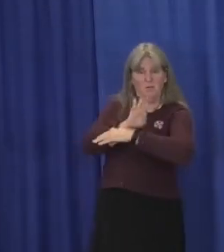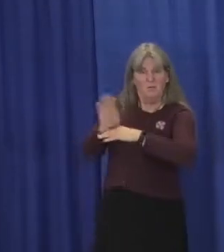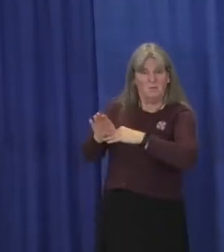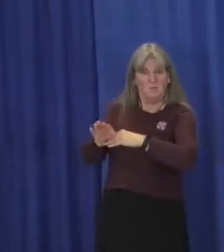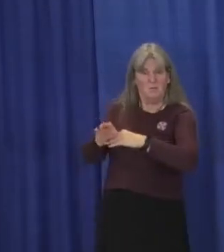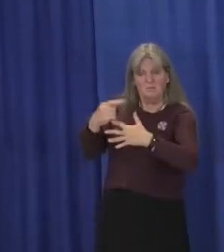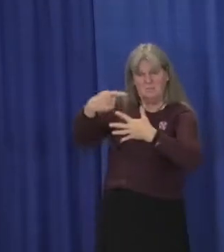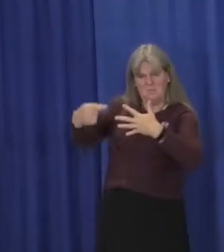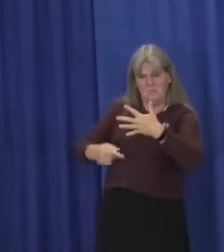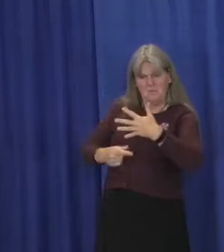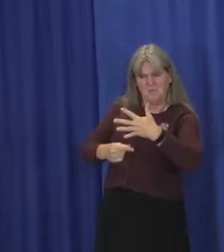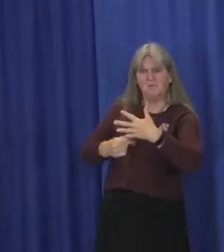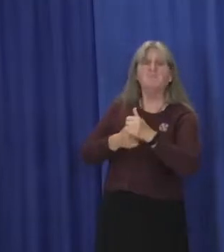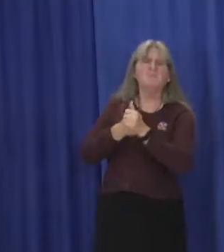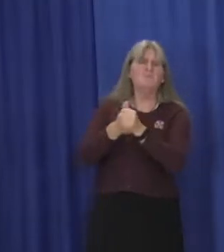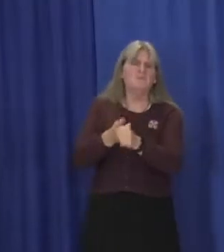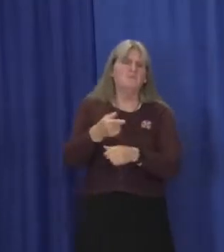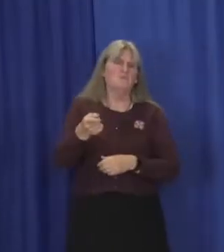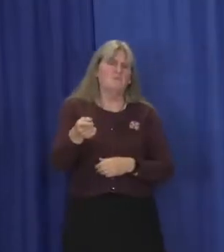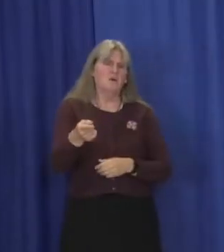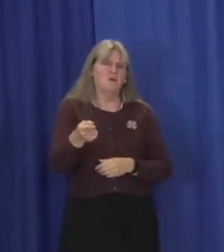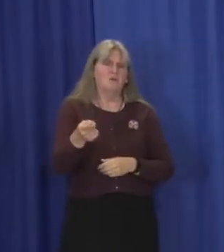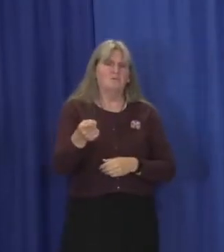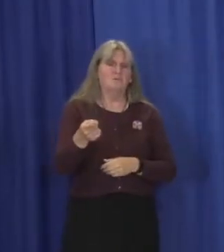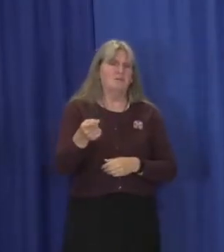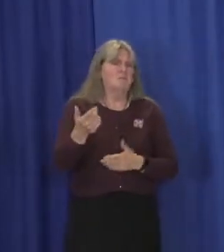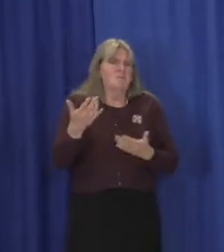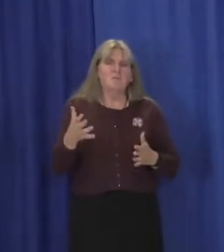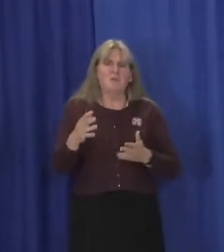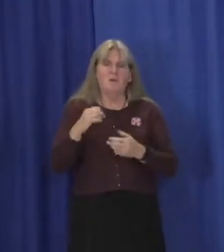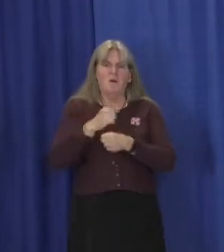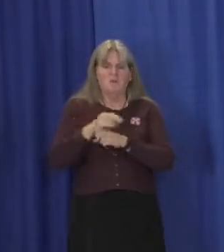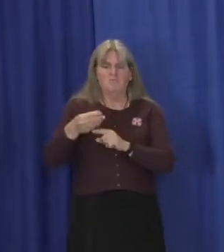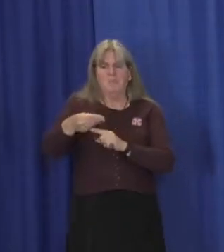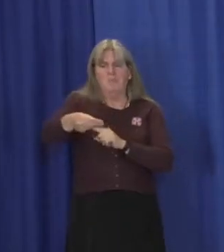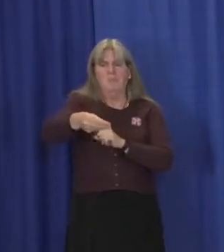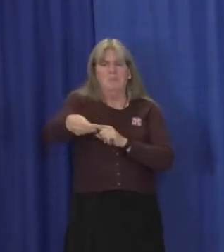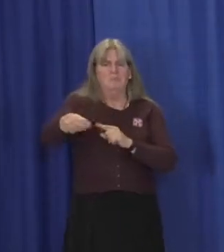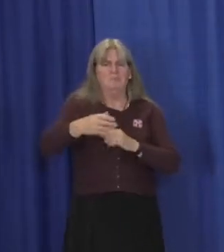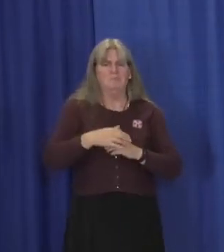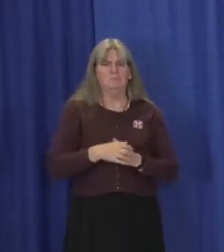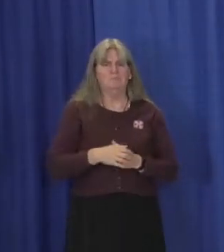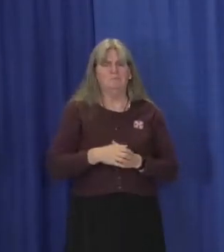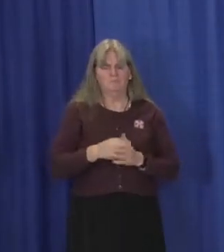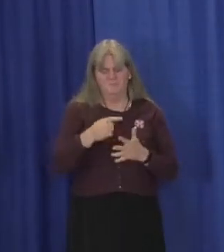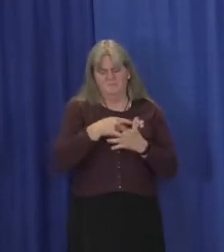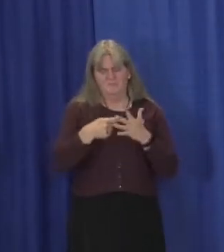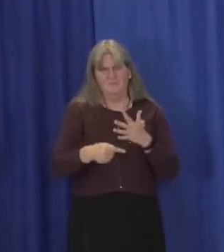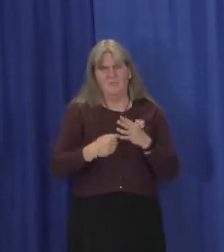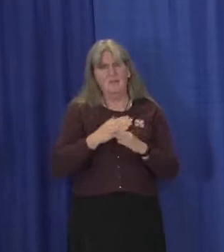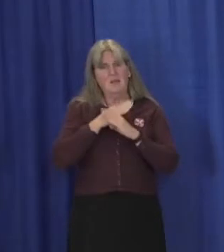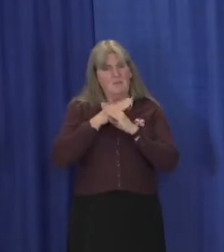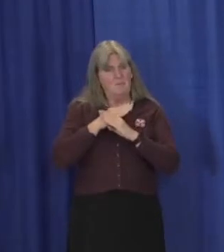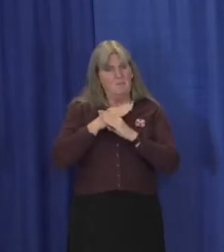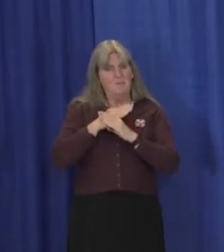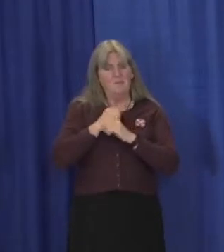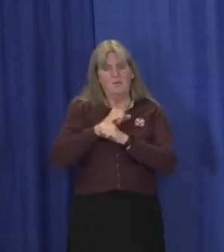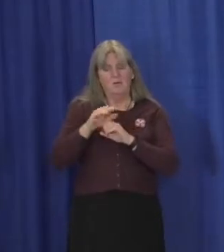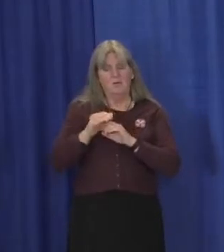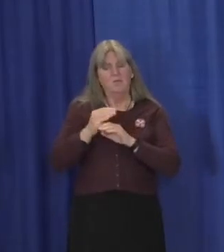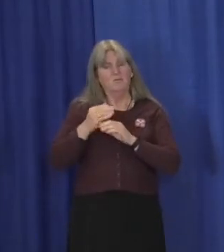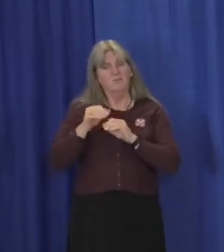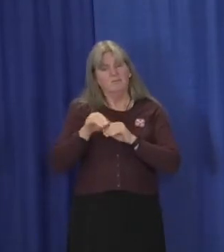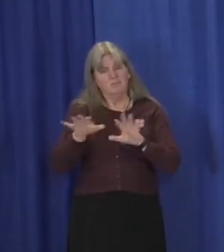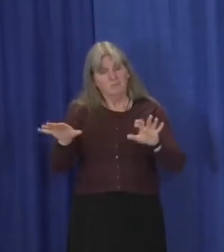take certain precautions and reduce possible transmission of COVID-19. These things to prevent transmission and protect those